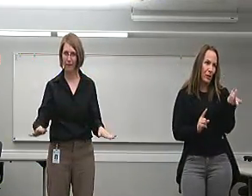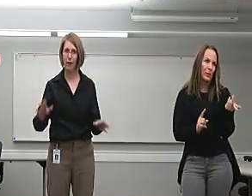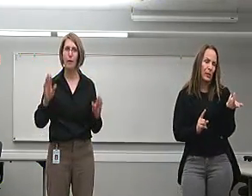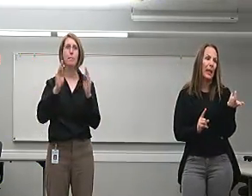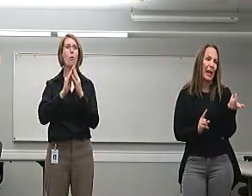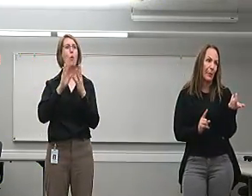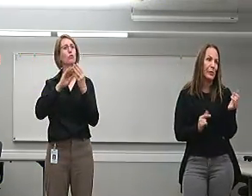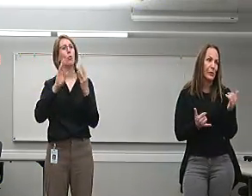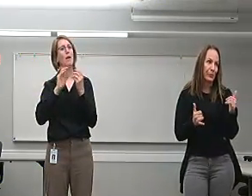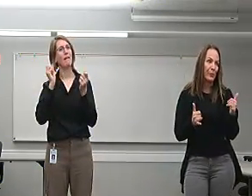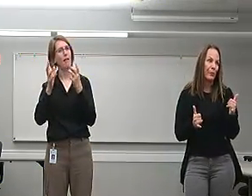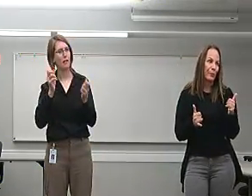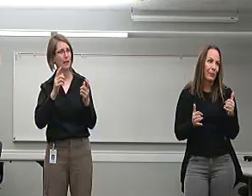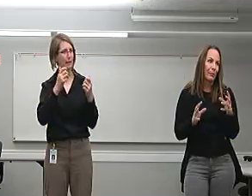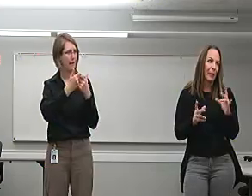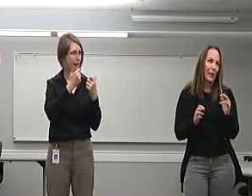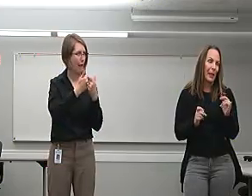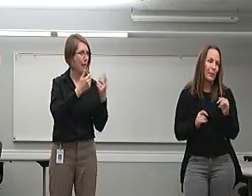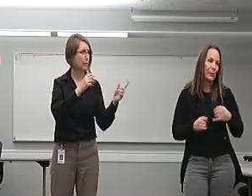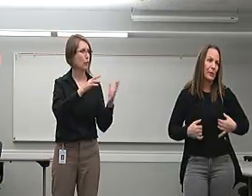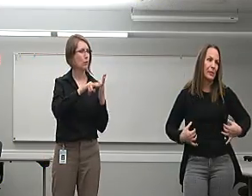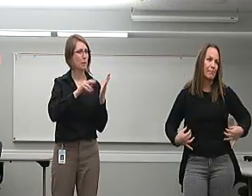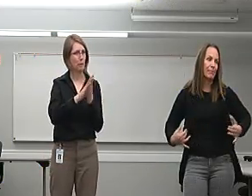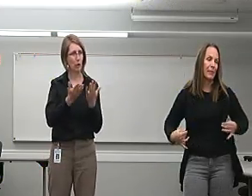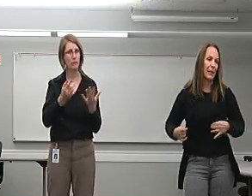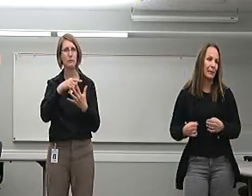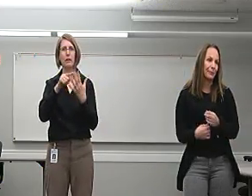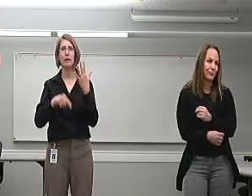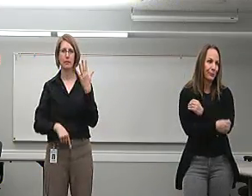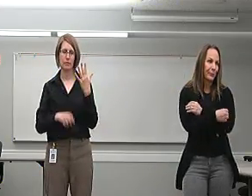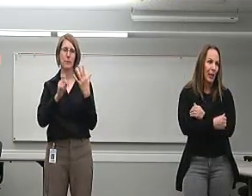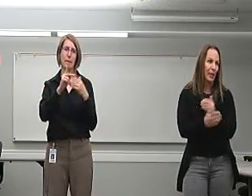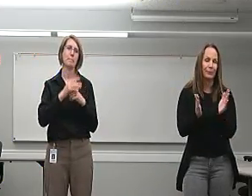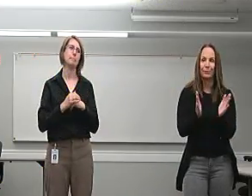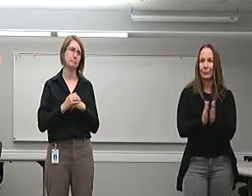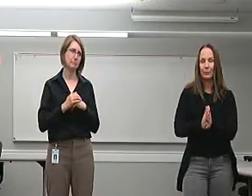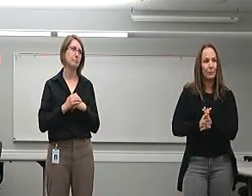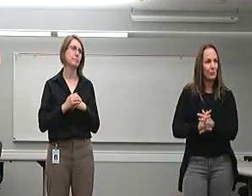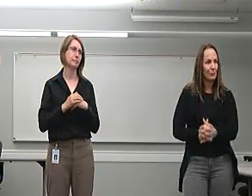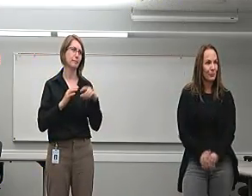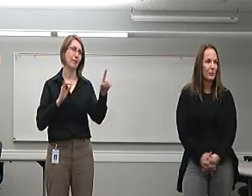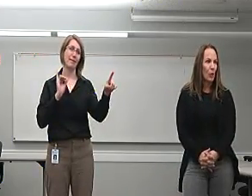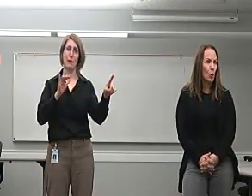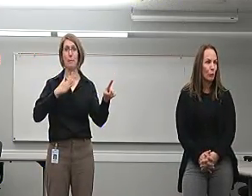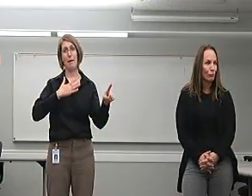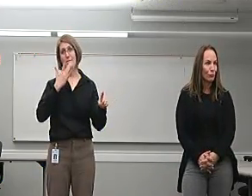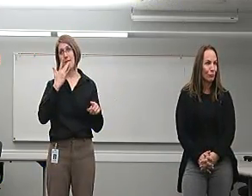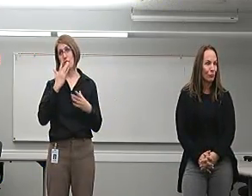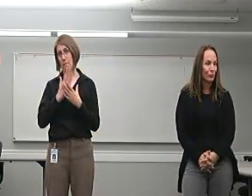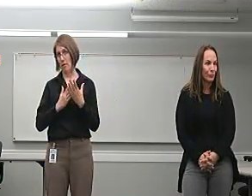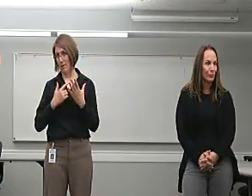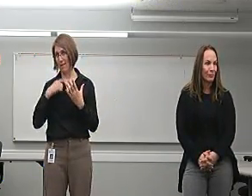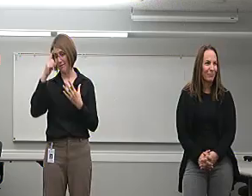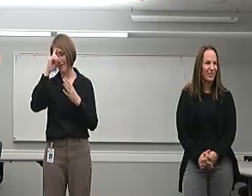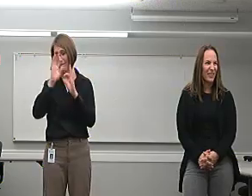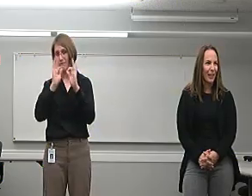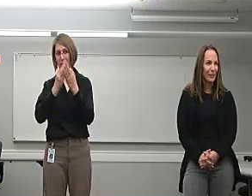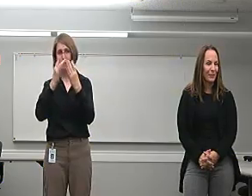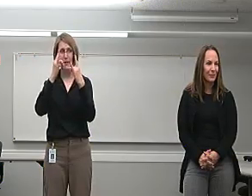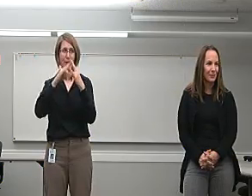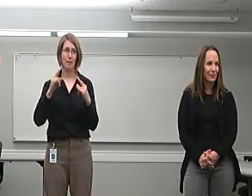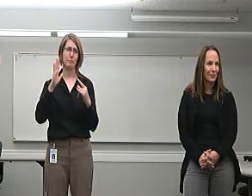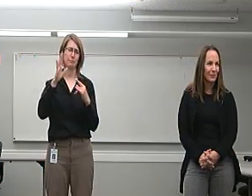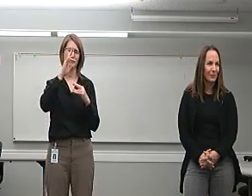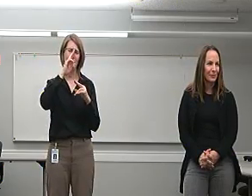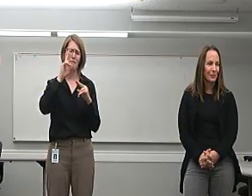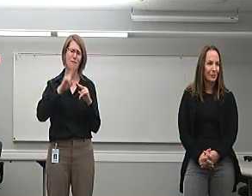games, playing games was key. Yeah. Okay. That was my favorite session. So I Cool. think a family camp would be fun. Just Okay. like fun things to do, like